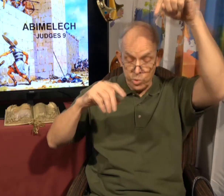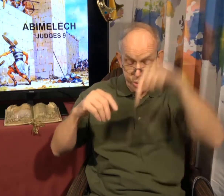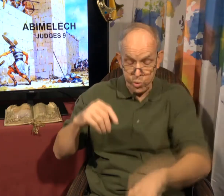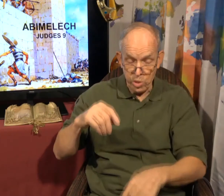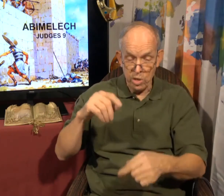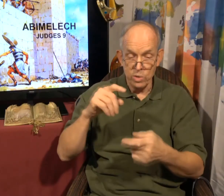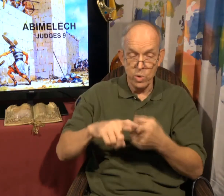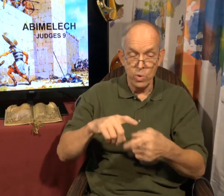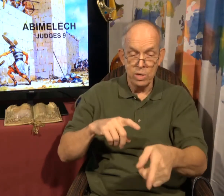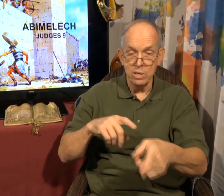peace.